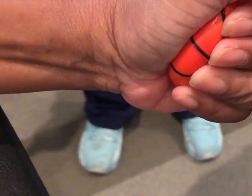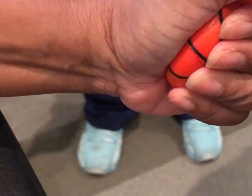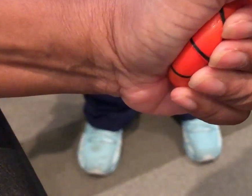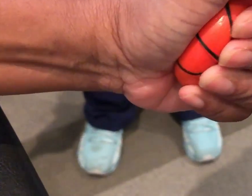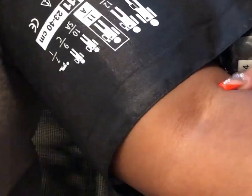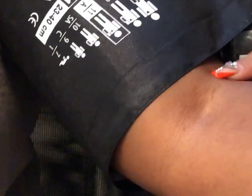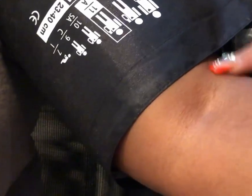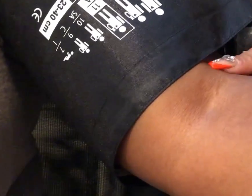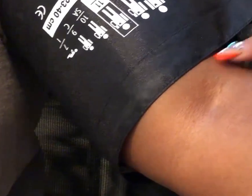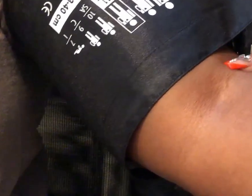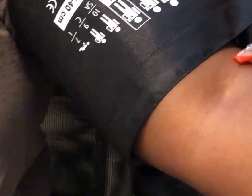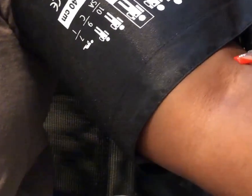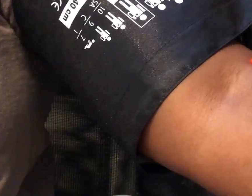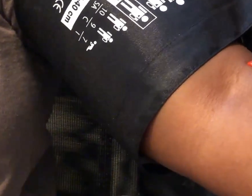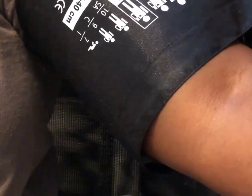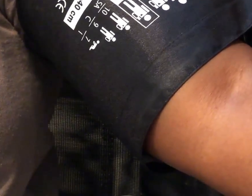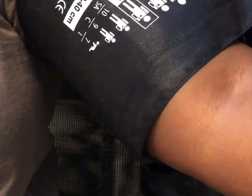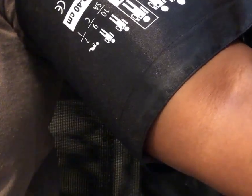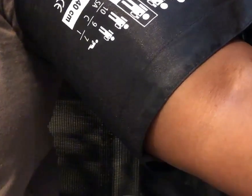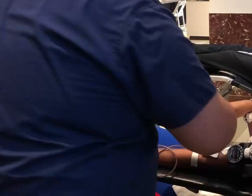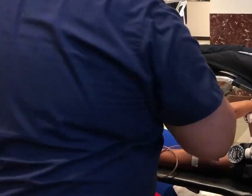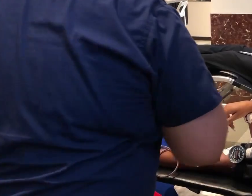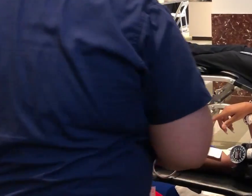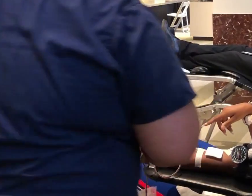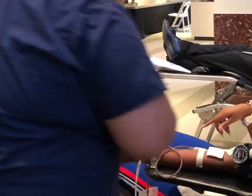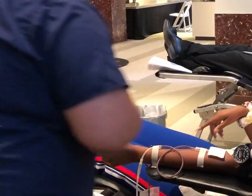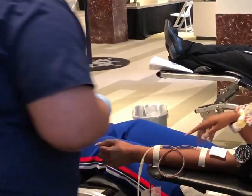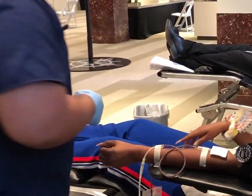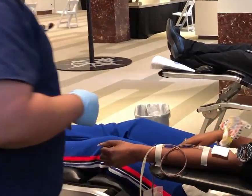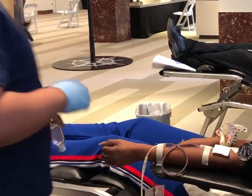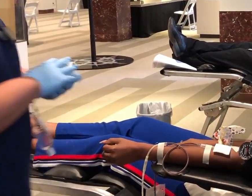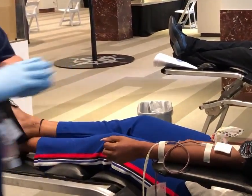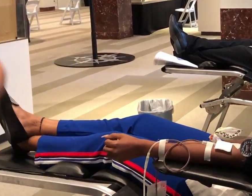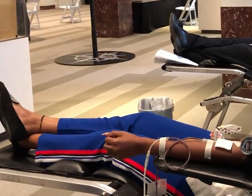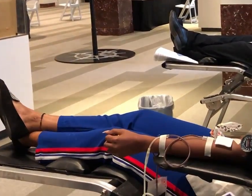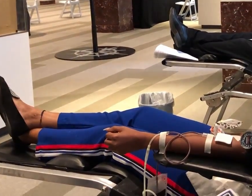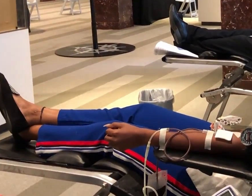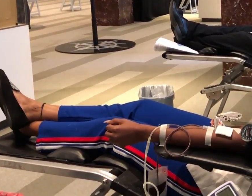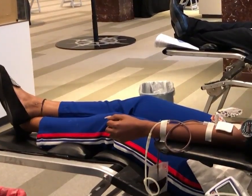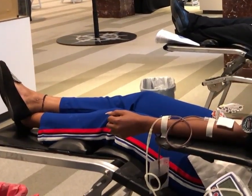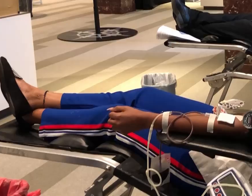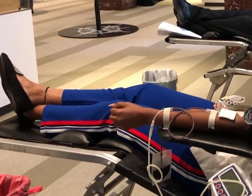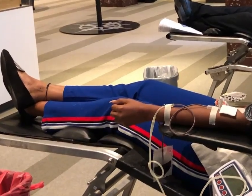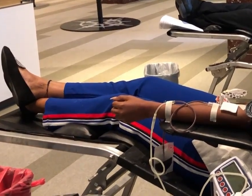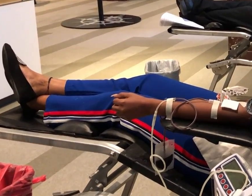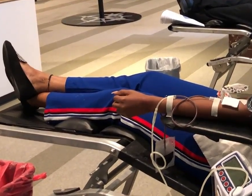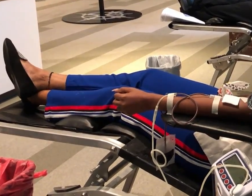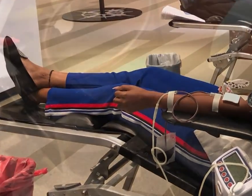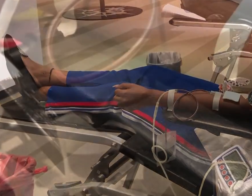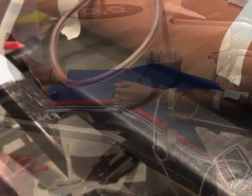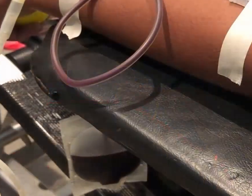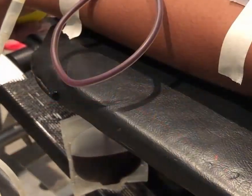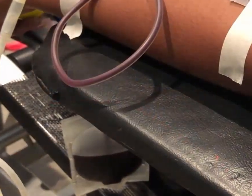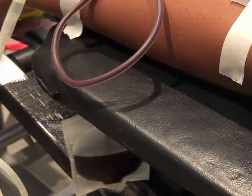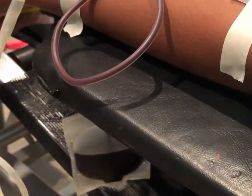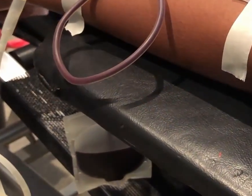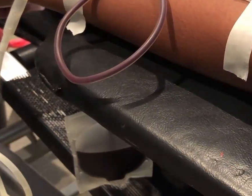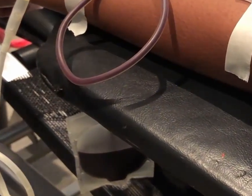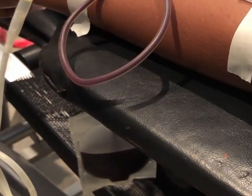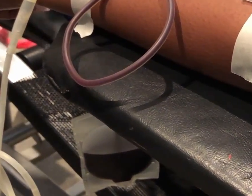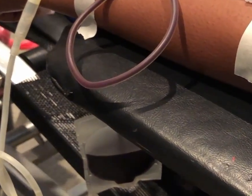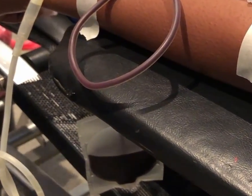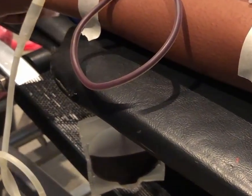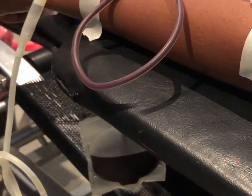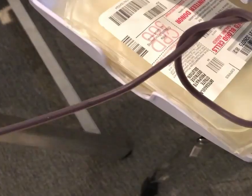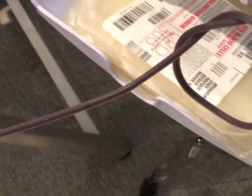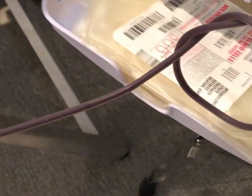ensures life-saving medical treatments are not delayed for patients in need. In the summer months and with school out and many businesses still